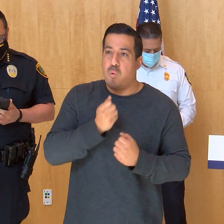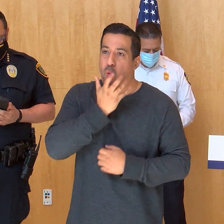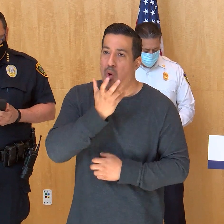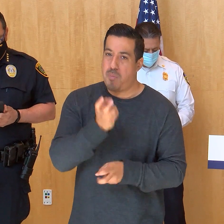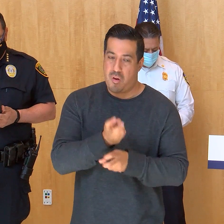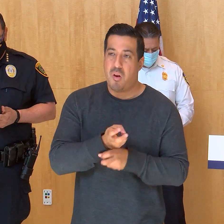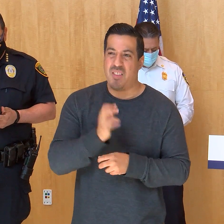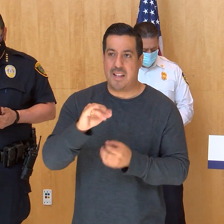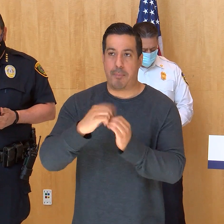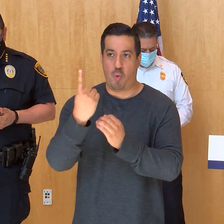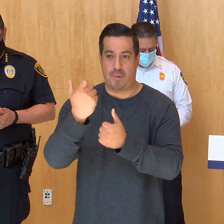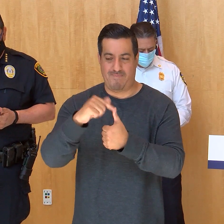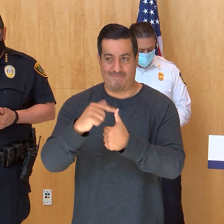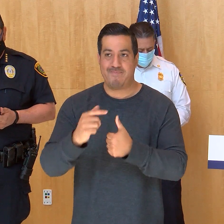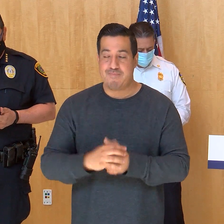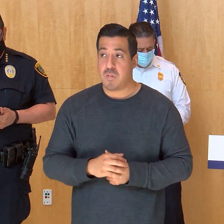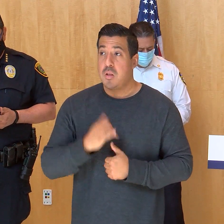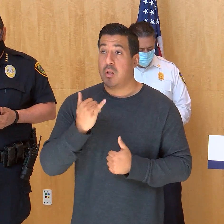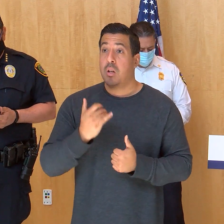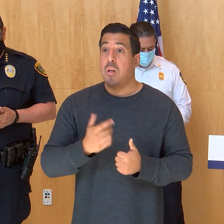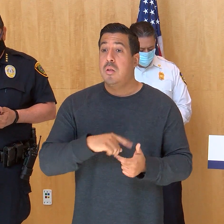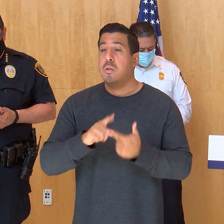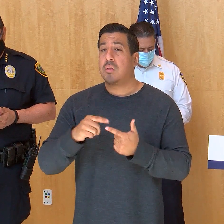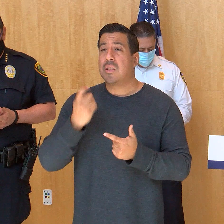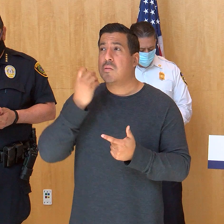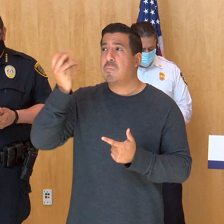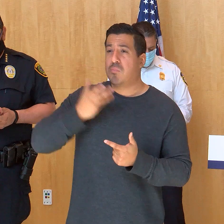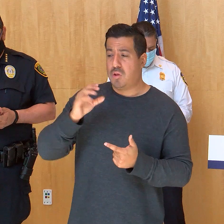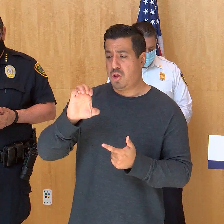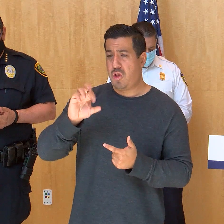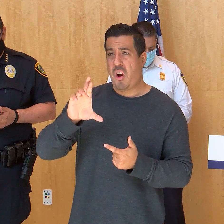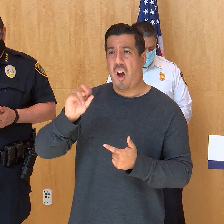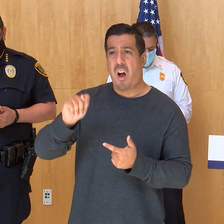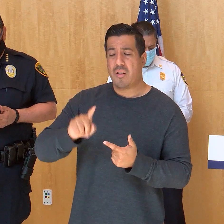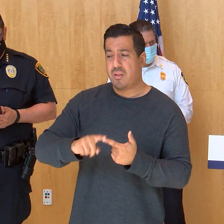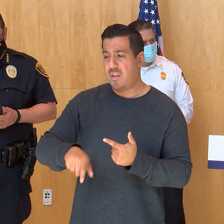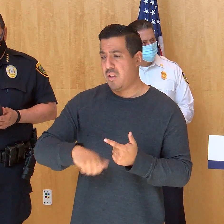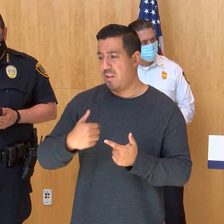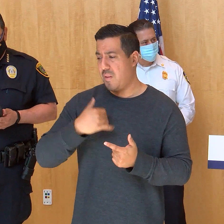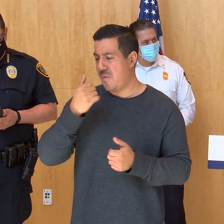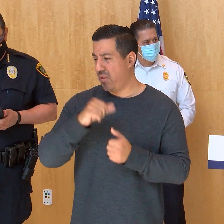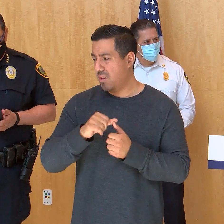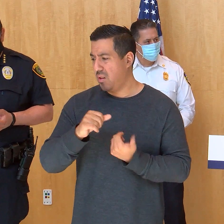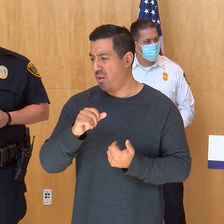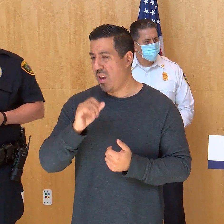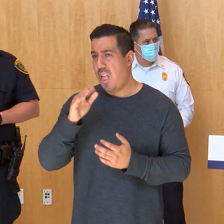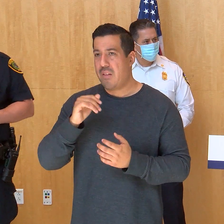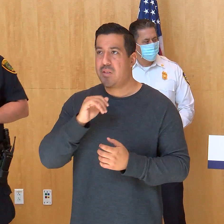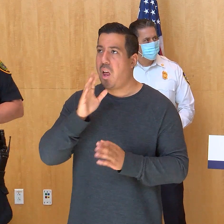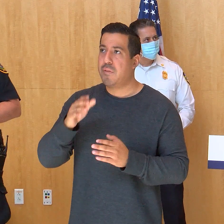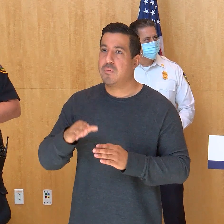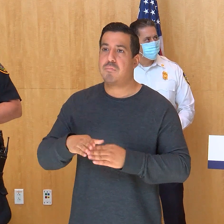one. Now, I am told that they, ERCOT and others have, I want to say freed up, but